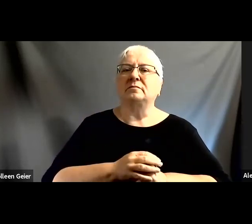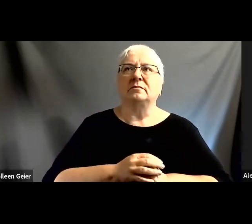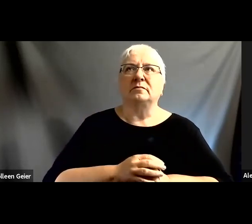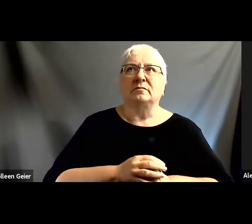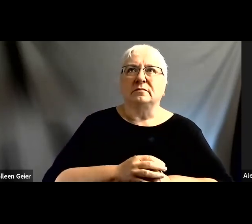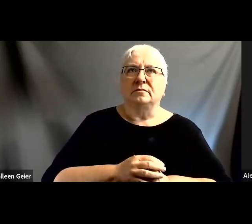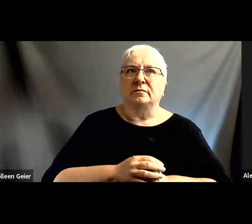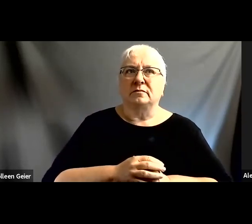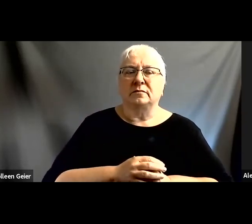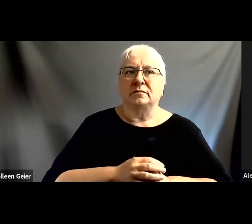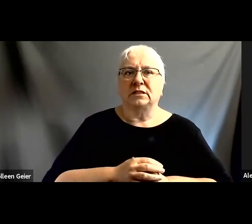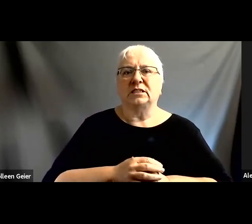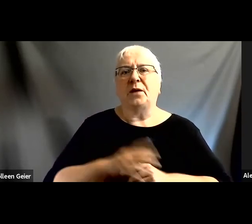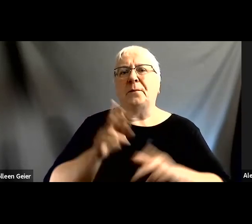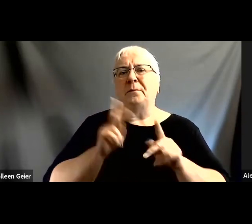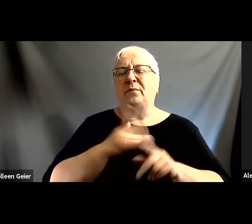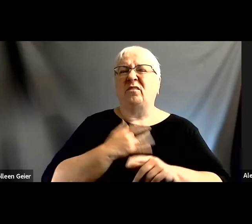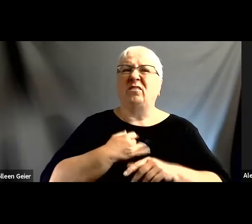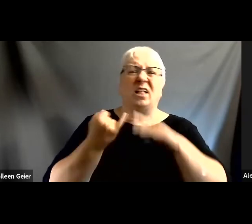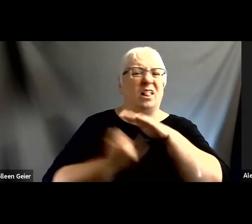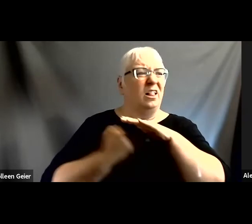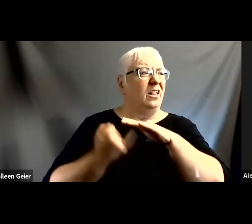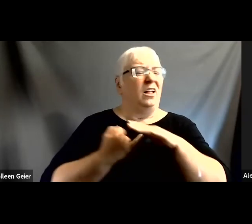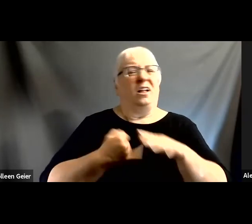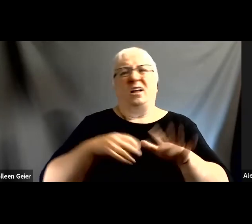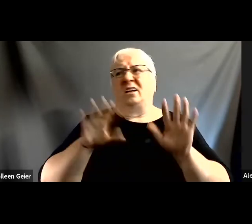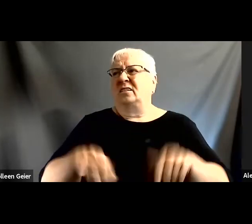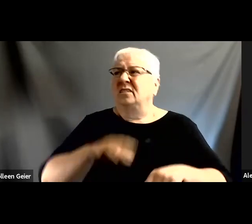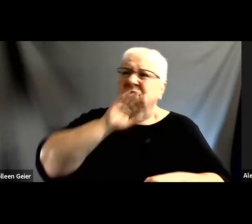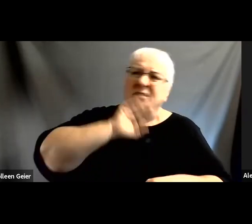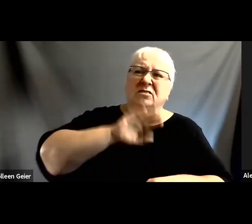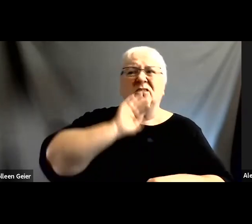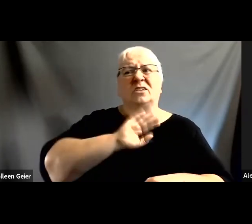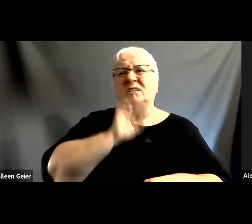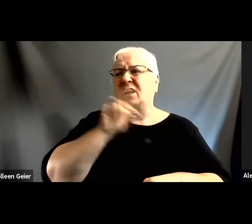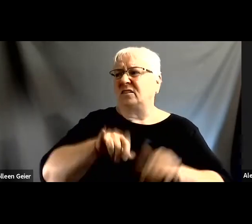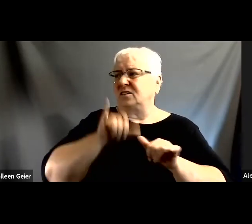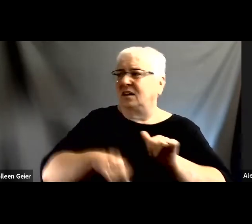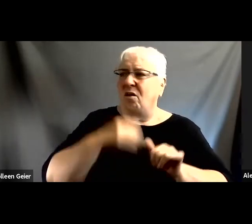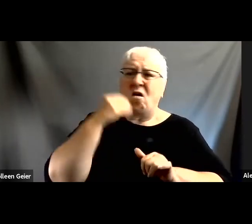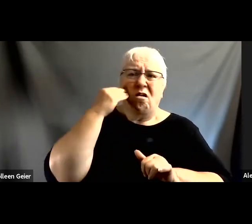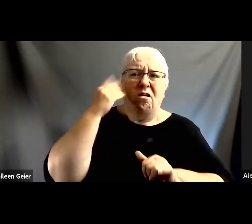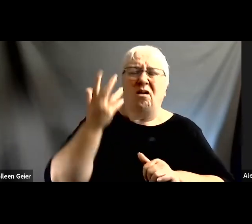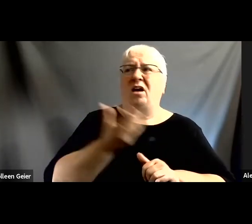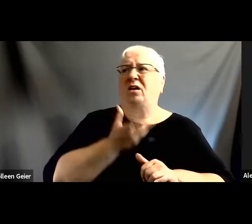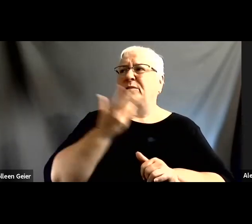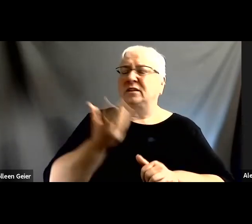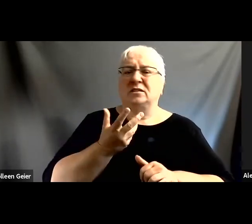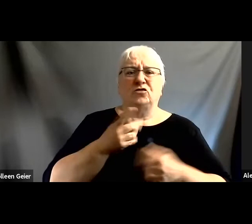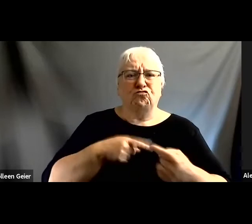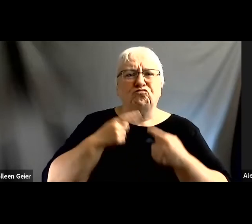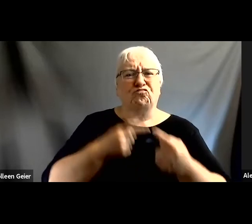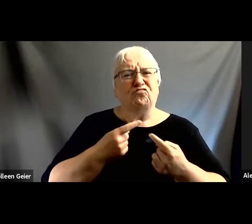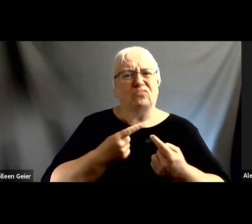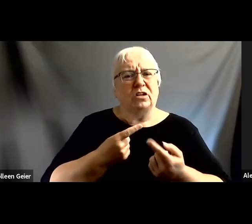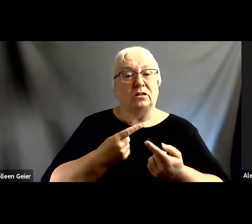people getting cabin fever and really being frustrated by being at home within this time of the pandemic.